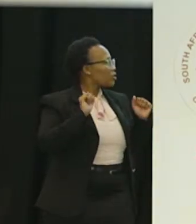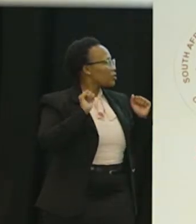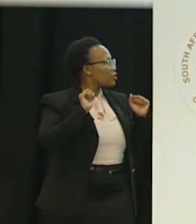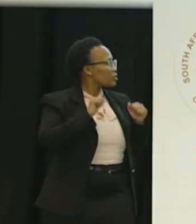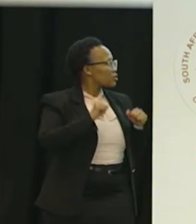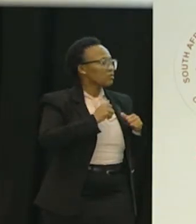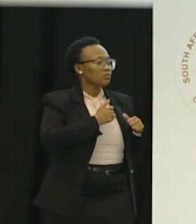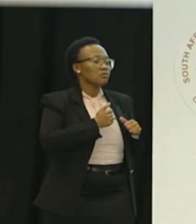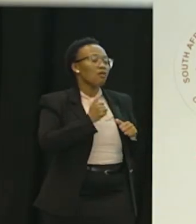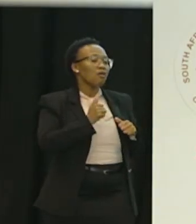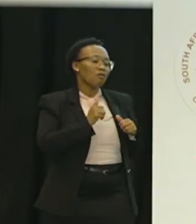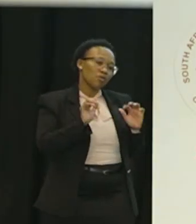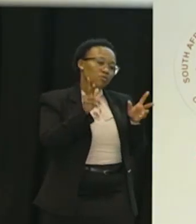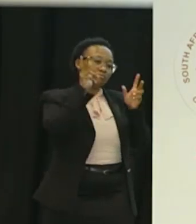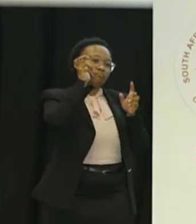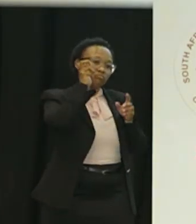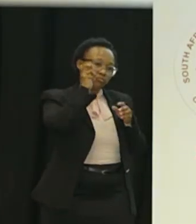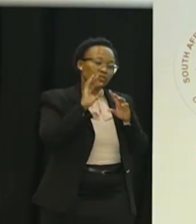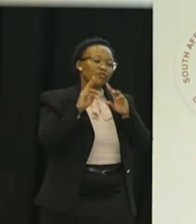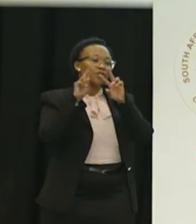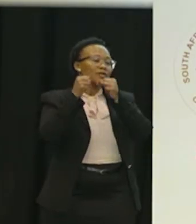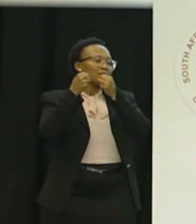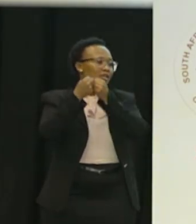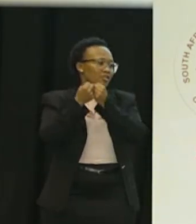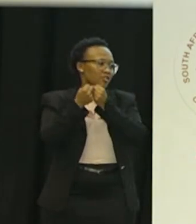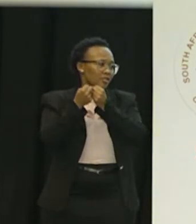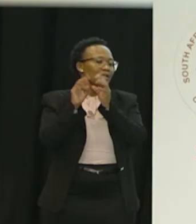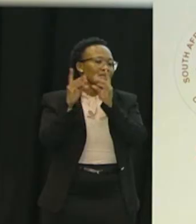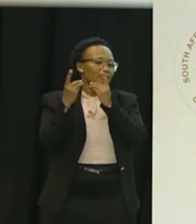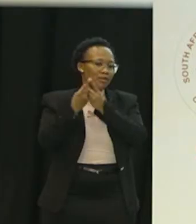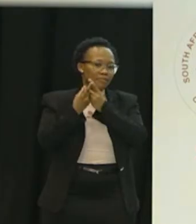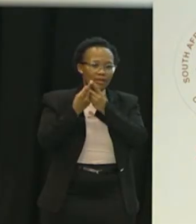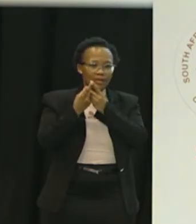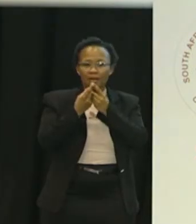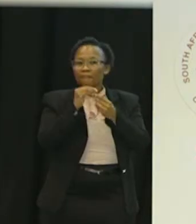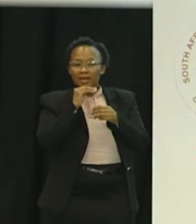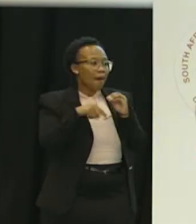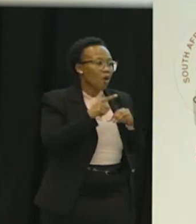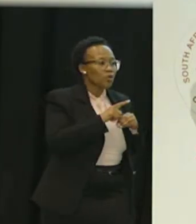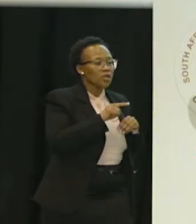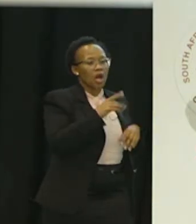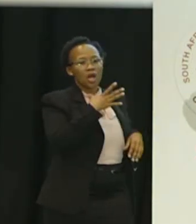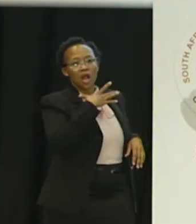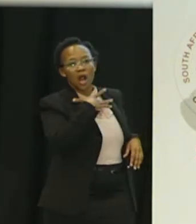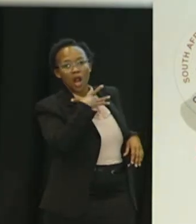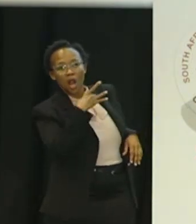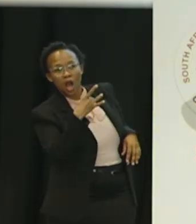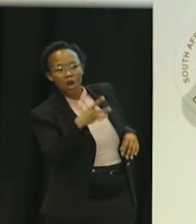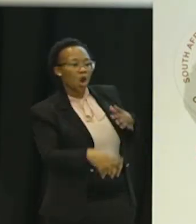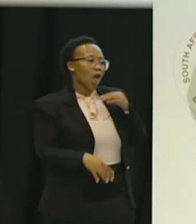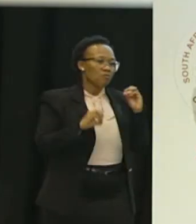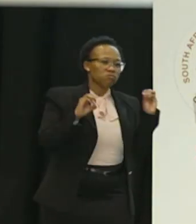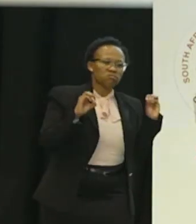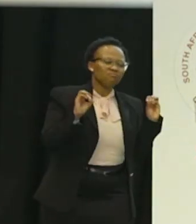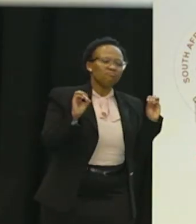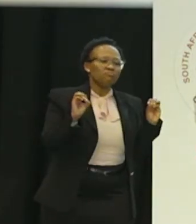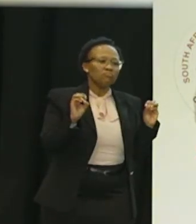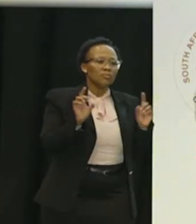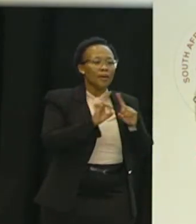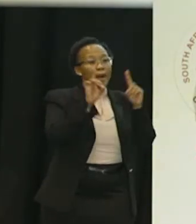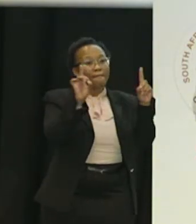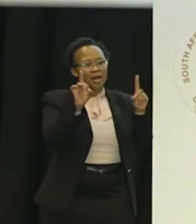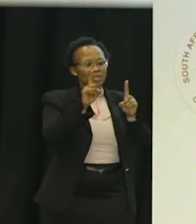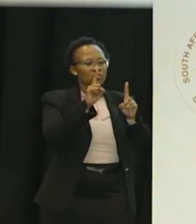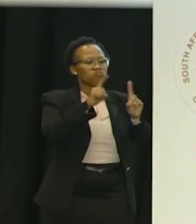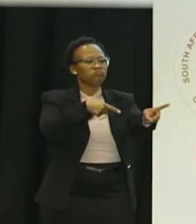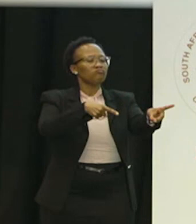Department of Health that this is not about one person or whether you like it or not. This is a directive that is coming right